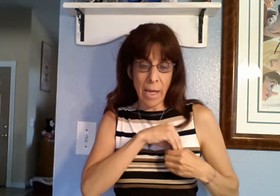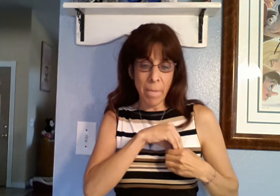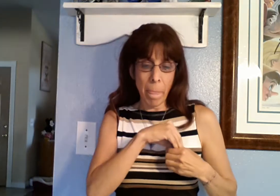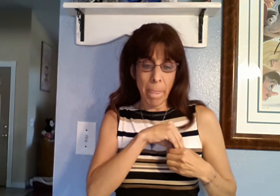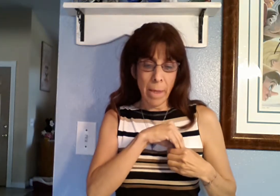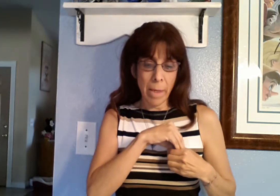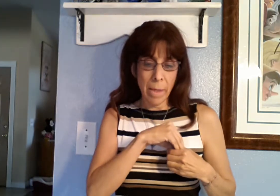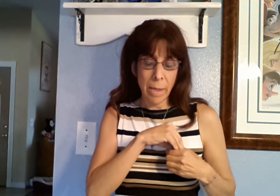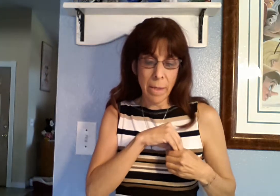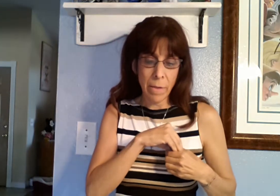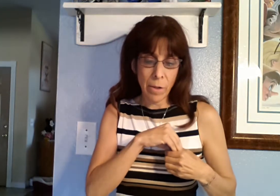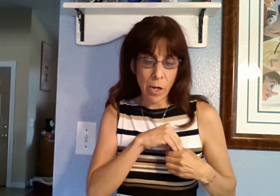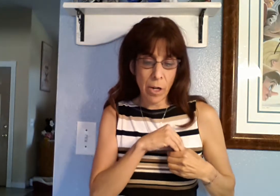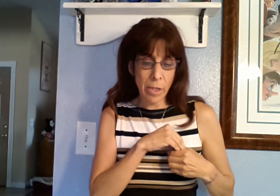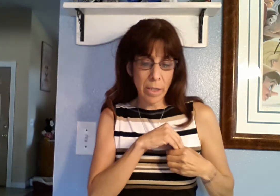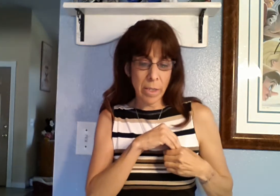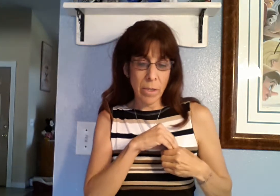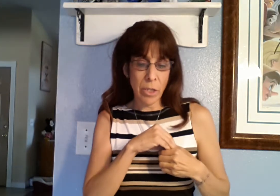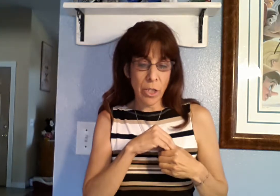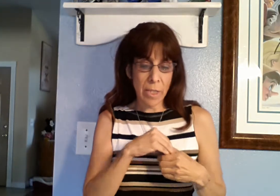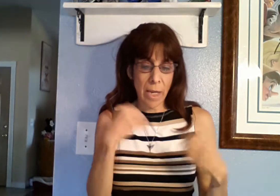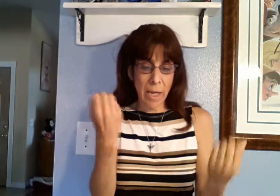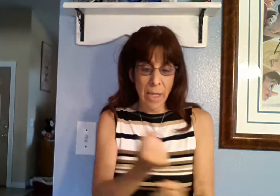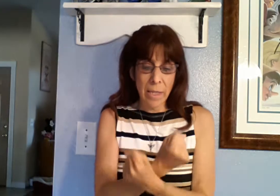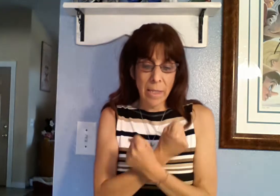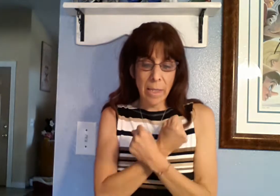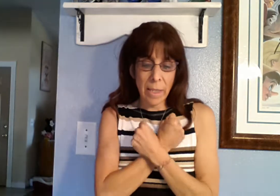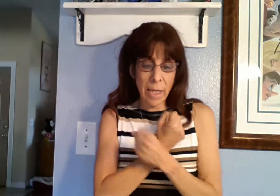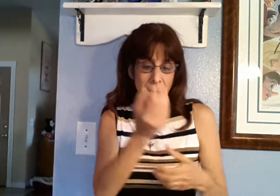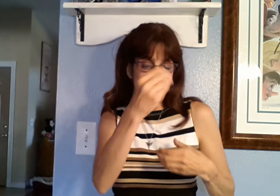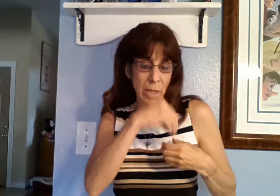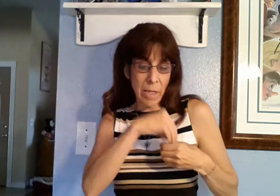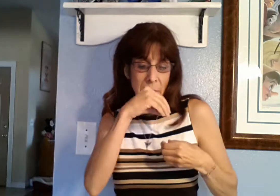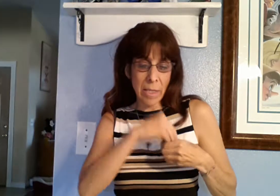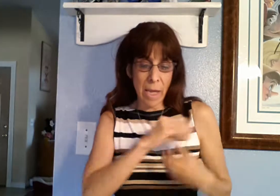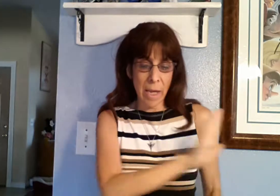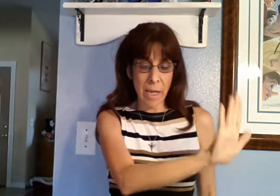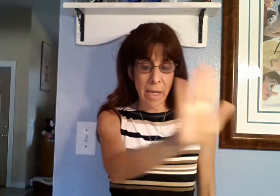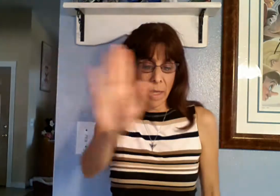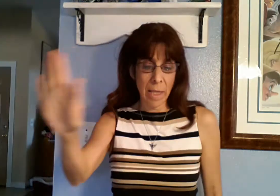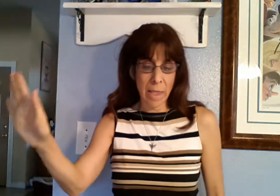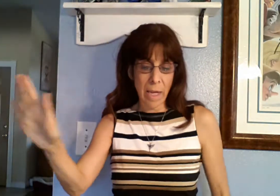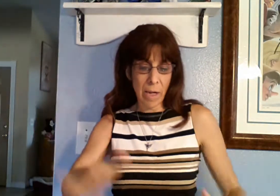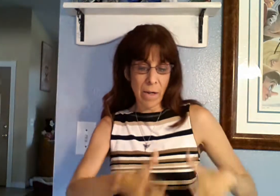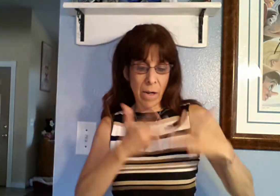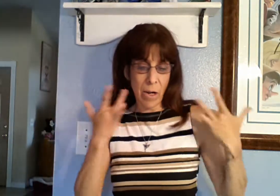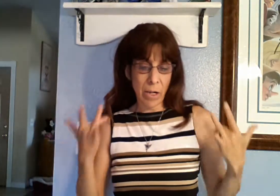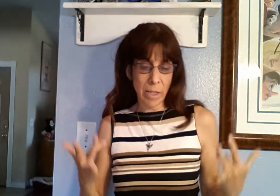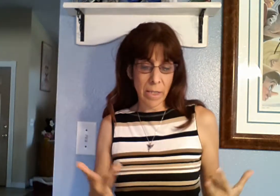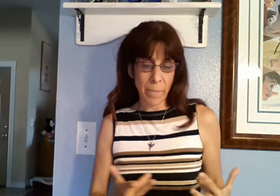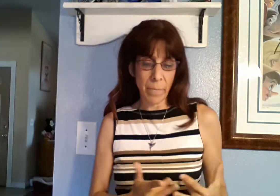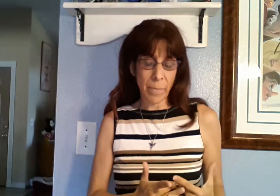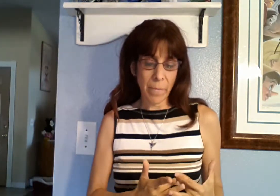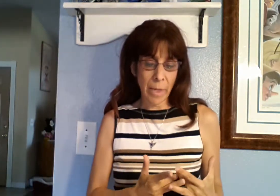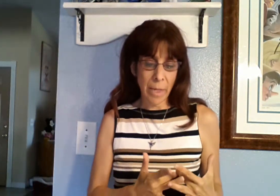inside. In their hearts. So you're going to say, to the love inside their hearts. It's